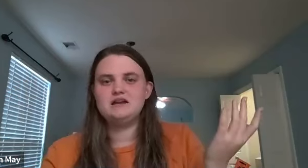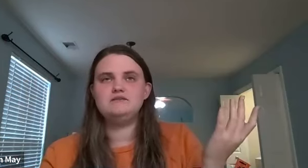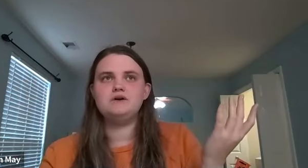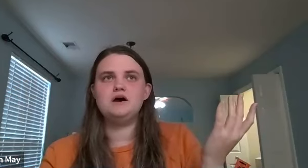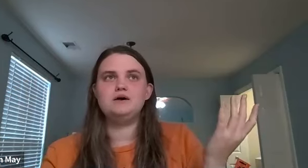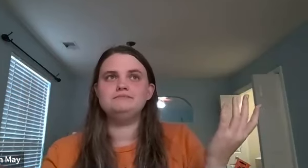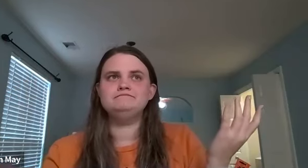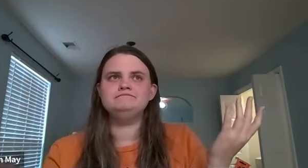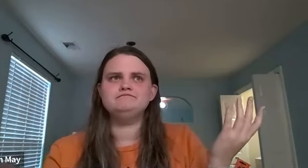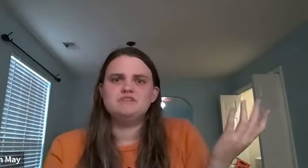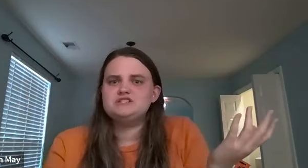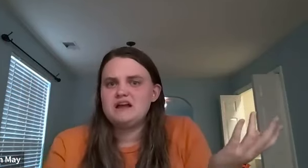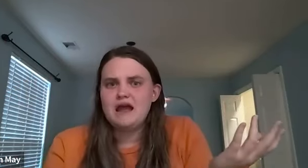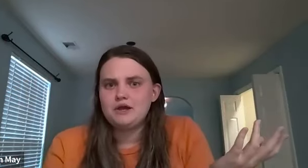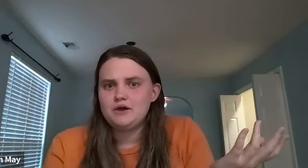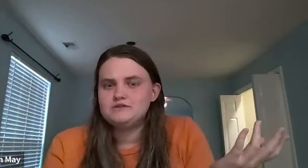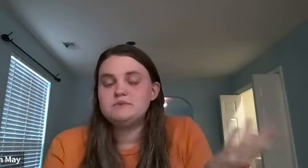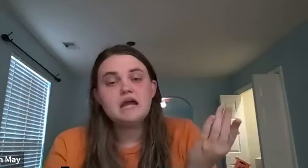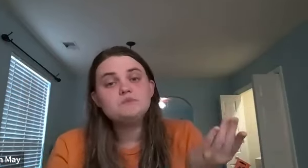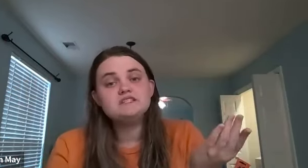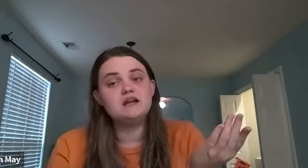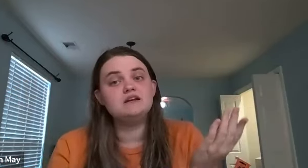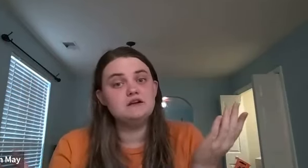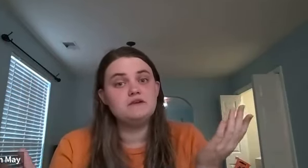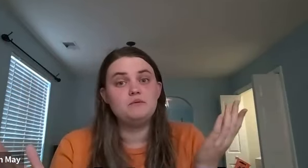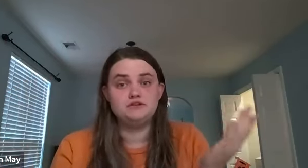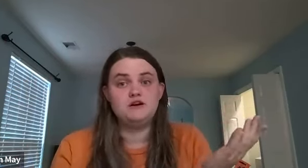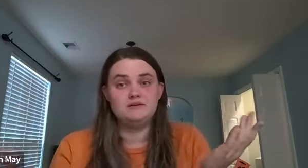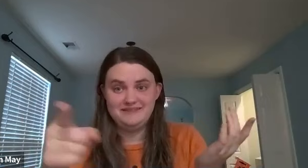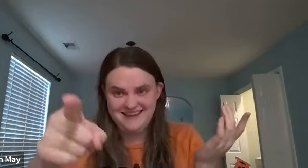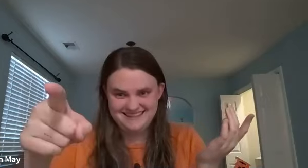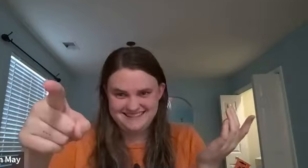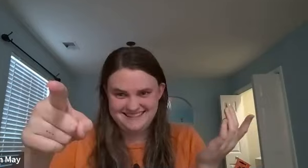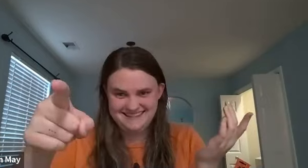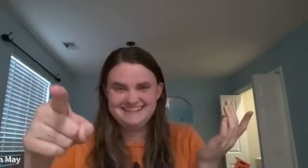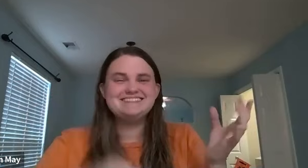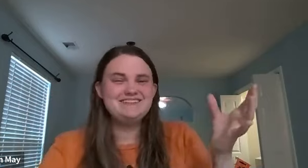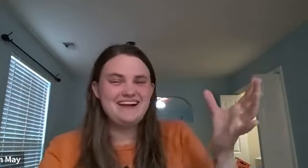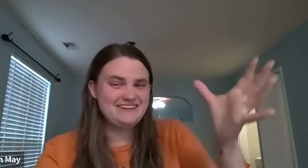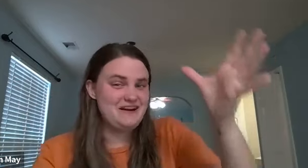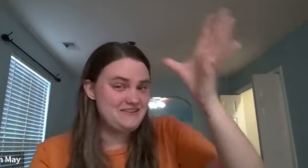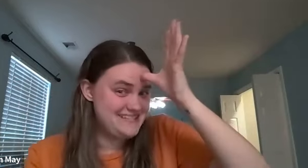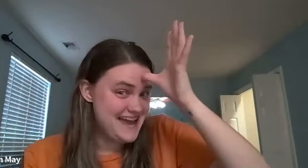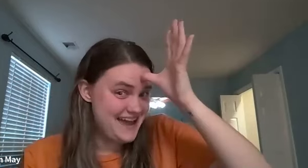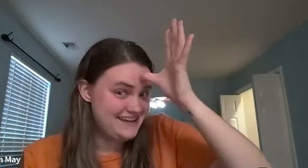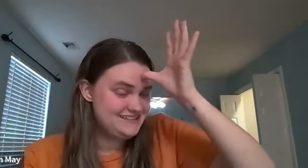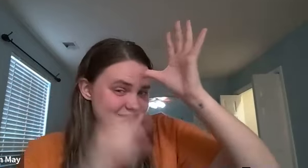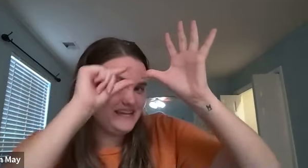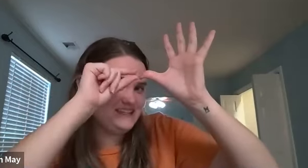of how it goes. But it helps to kind of clarify when you're talking about, yes. So like you'll have dad. So dad's going to be